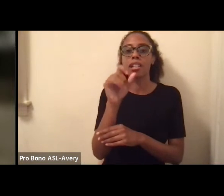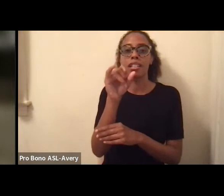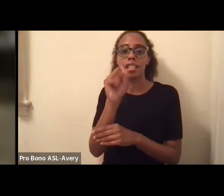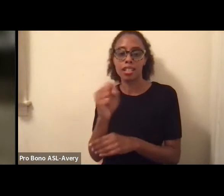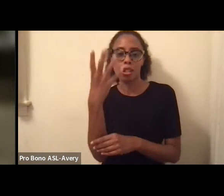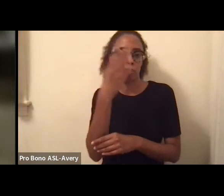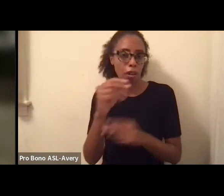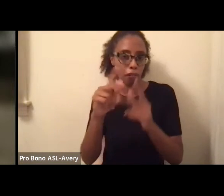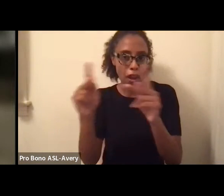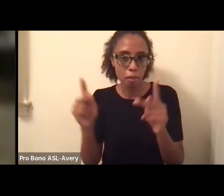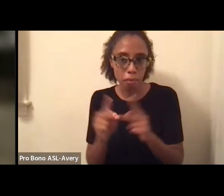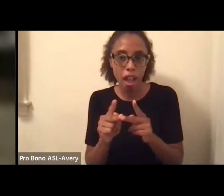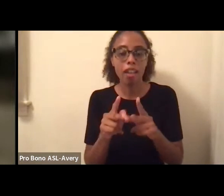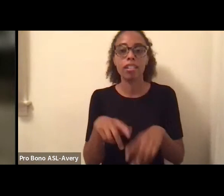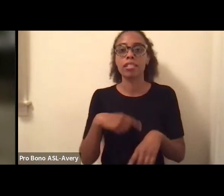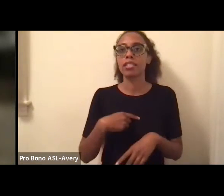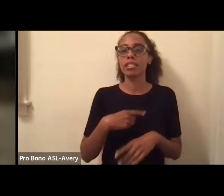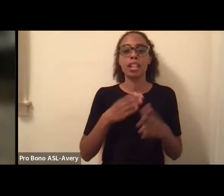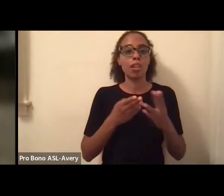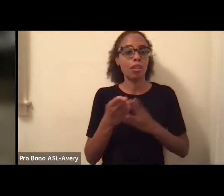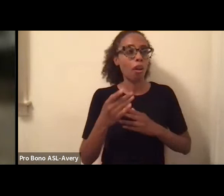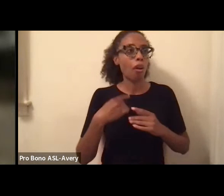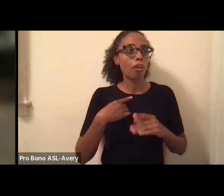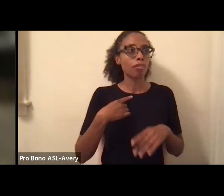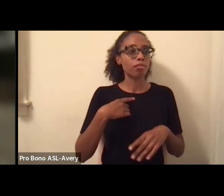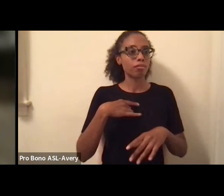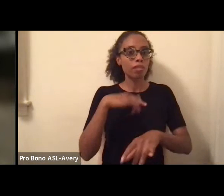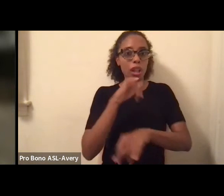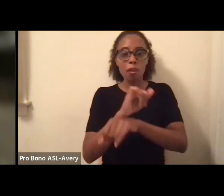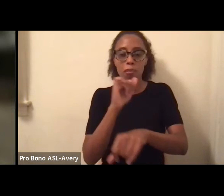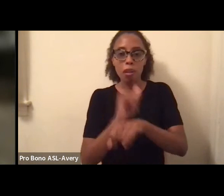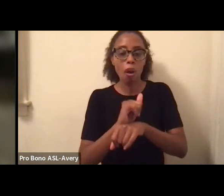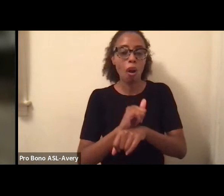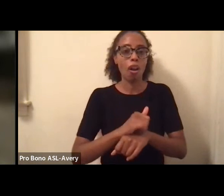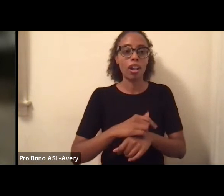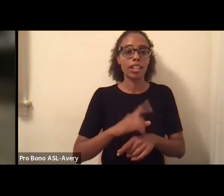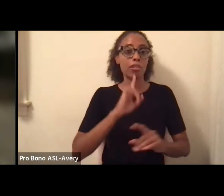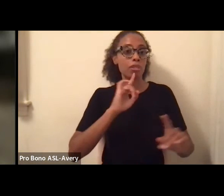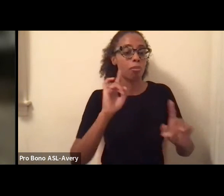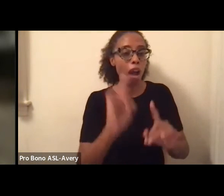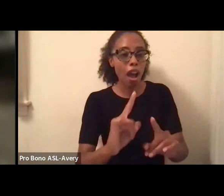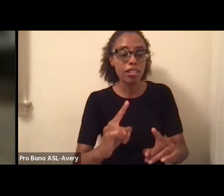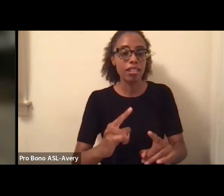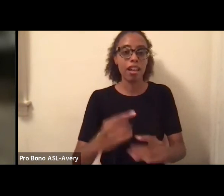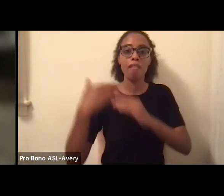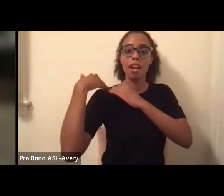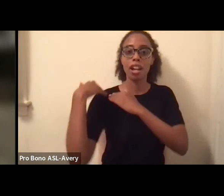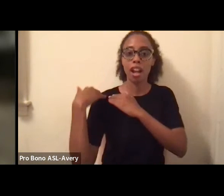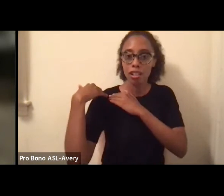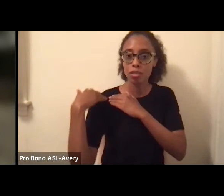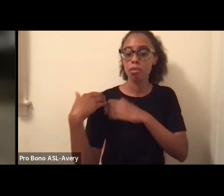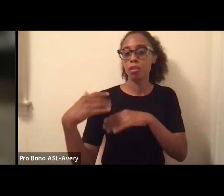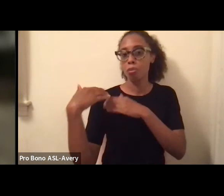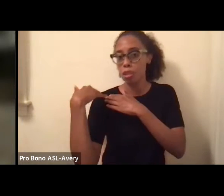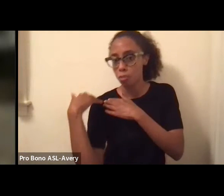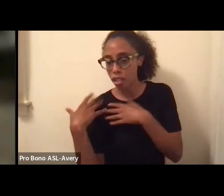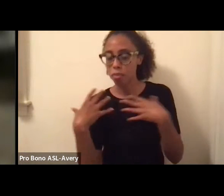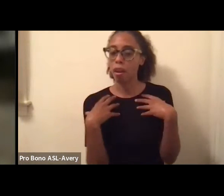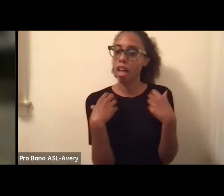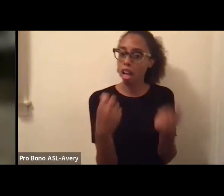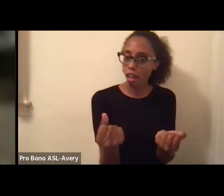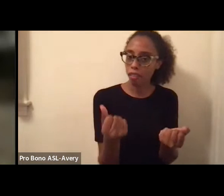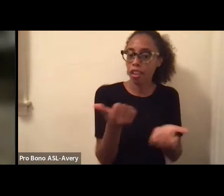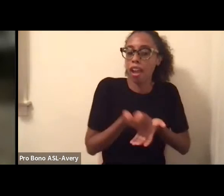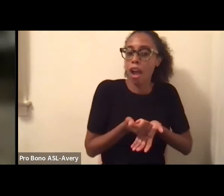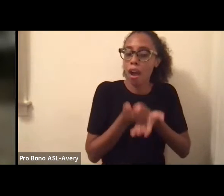employed, responsive, conscious, empowered, accountable, responsible, healthy,